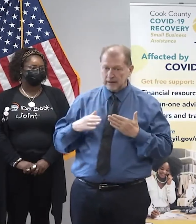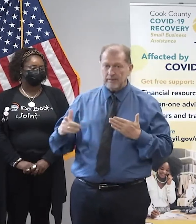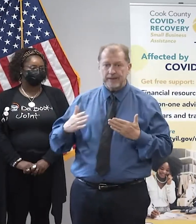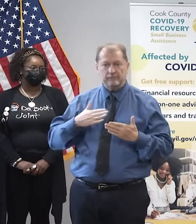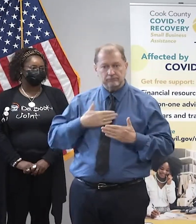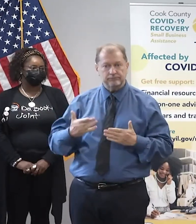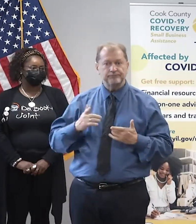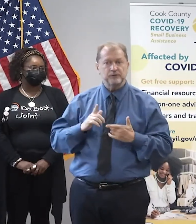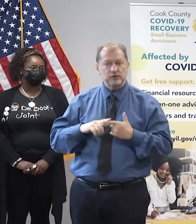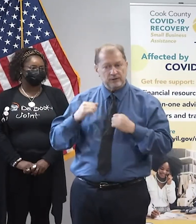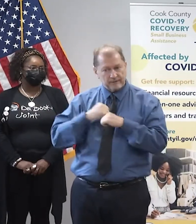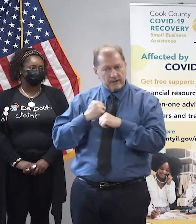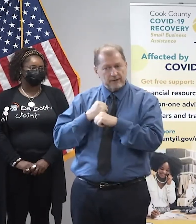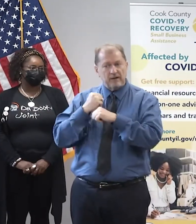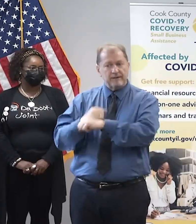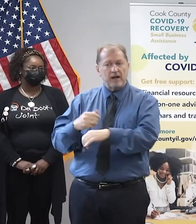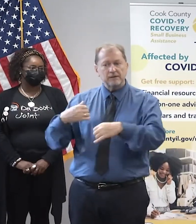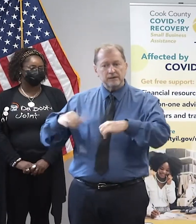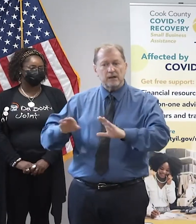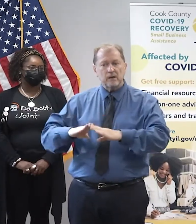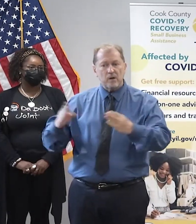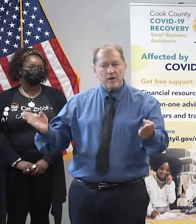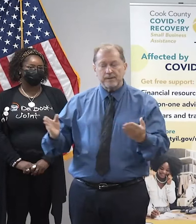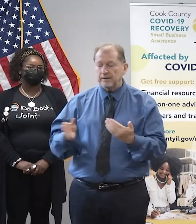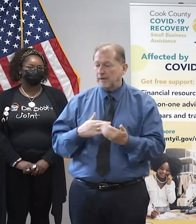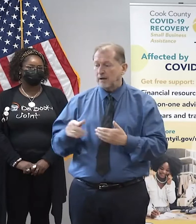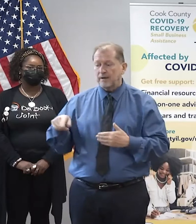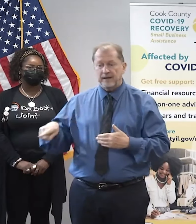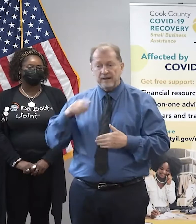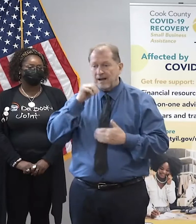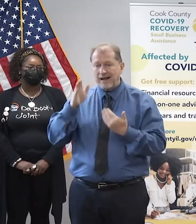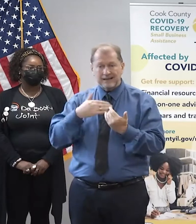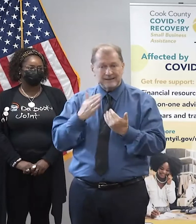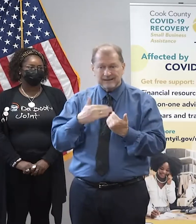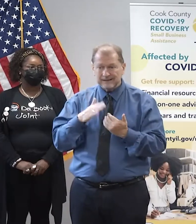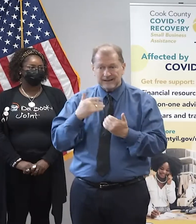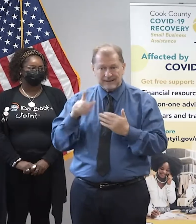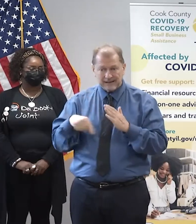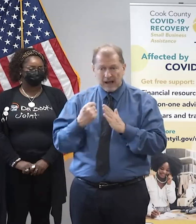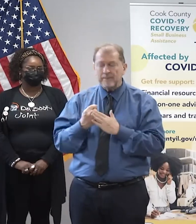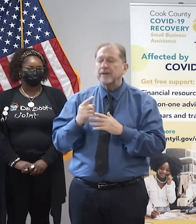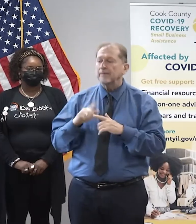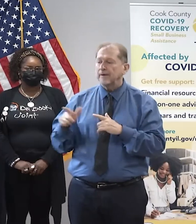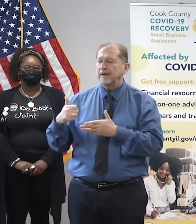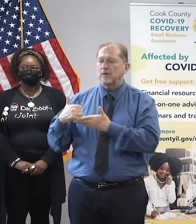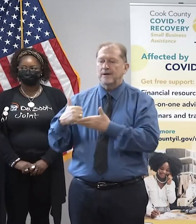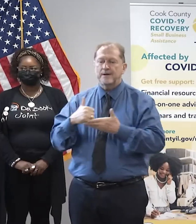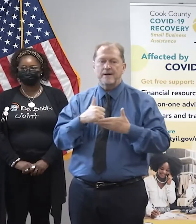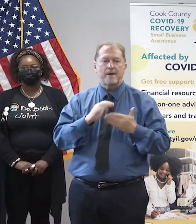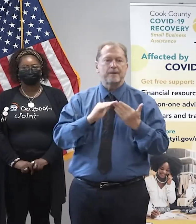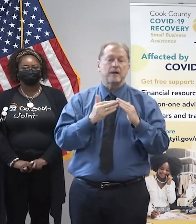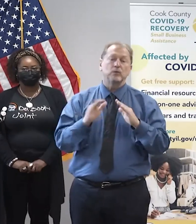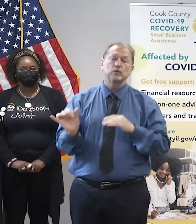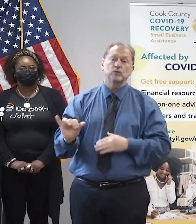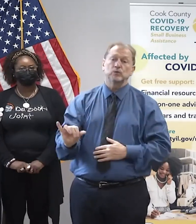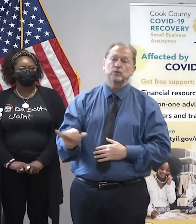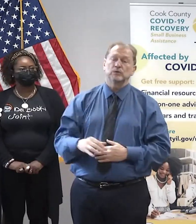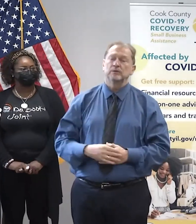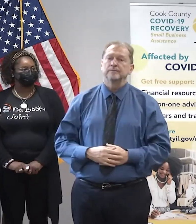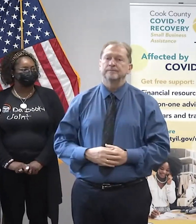with the different issues that they were having, that they helped their community out. So I'm